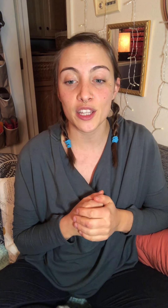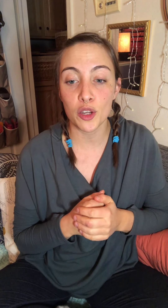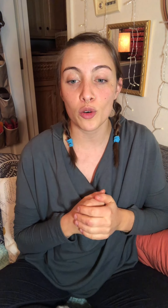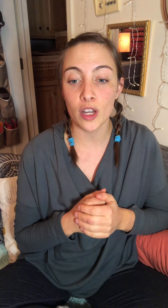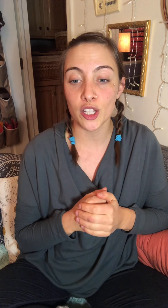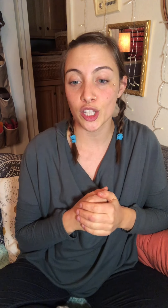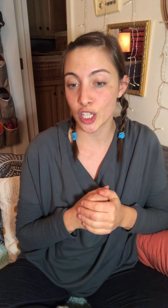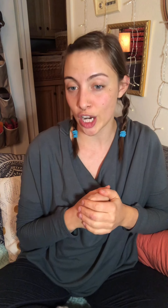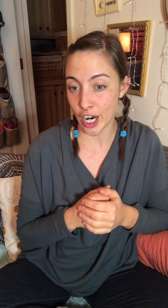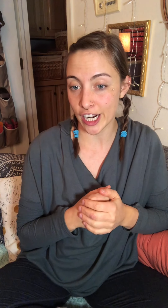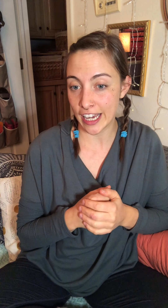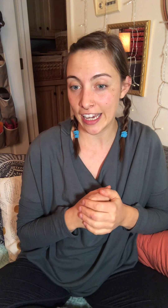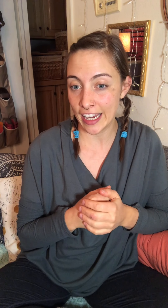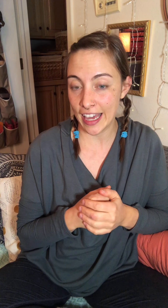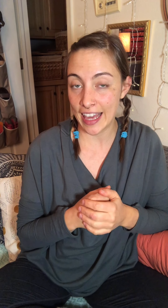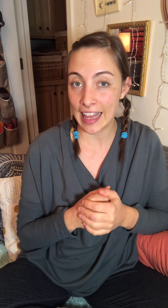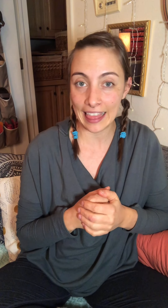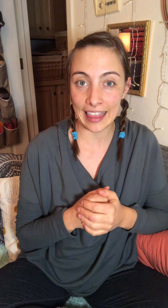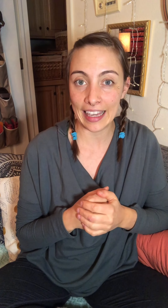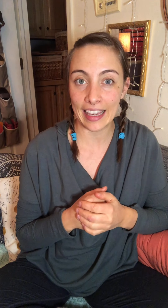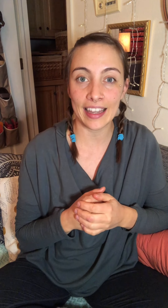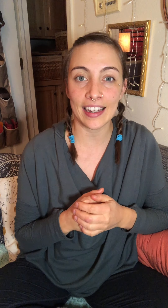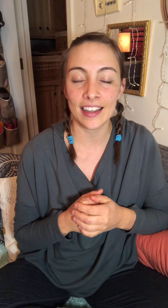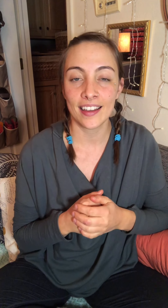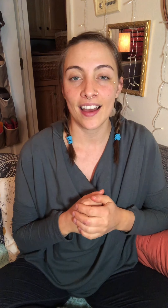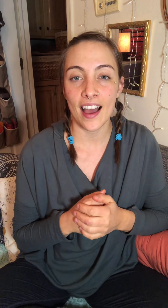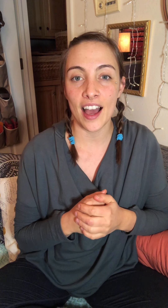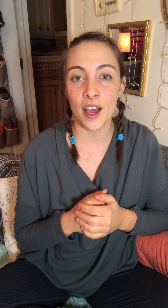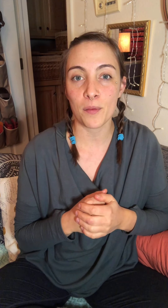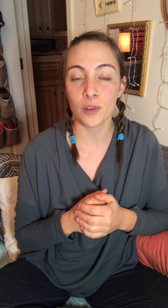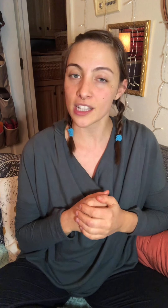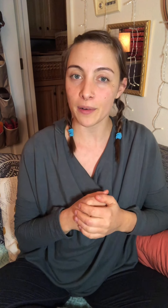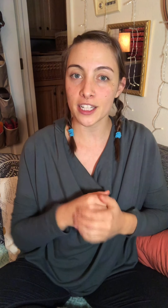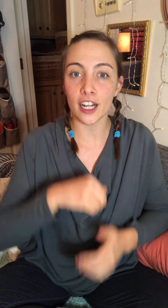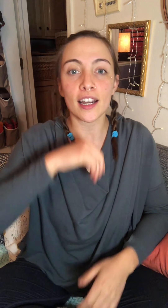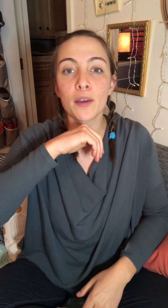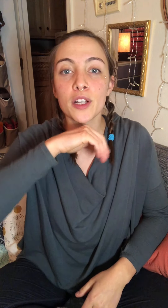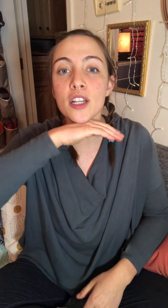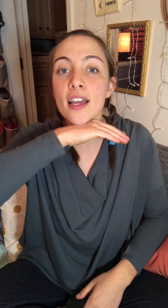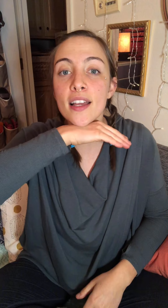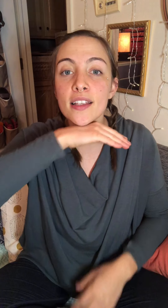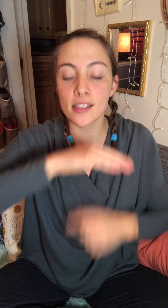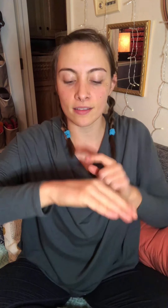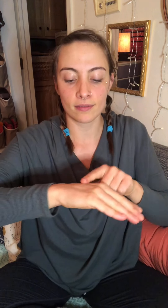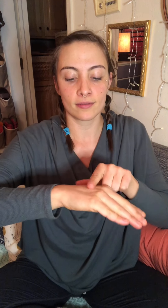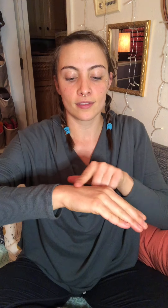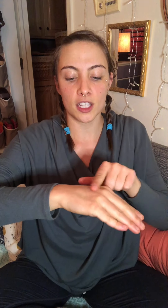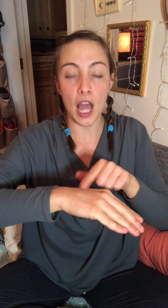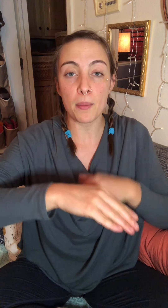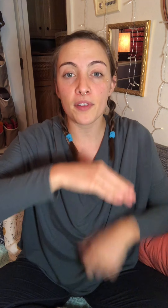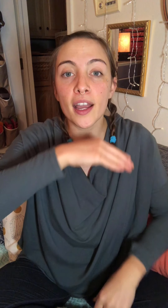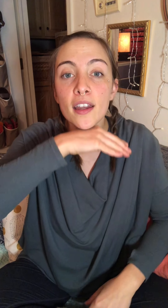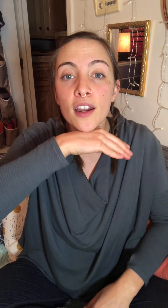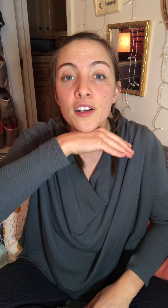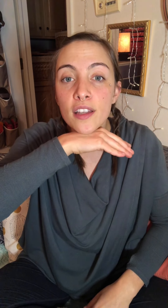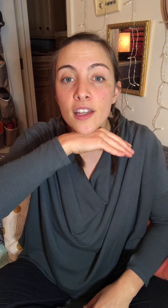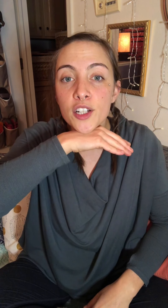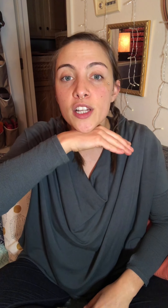to dirty and clean. We'll start with dirty, which is the top of our hand underneath our chin,